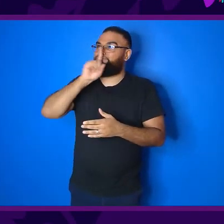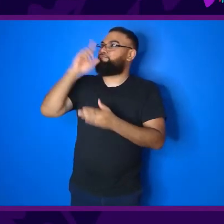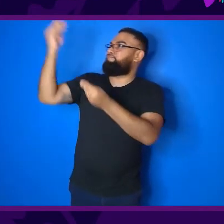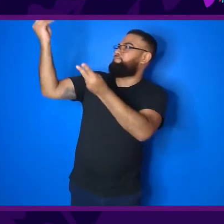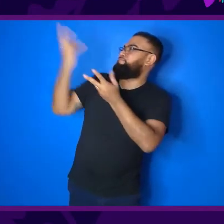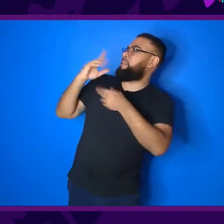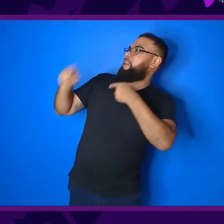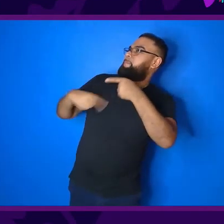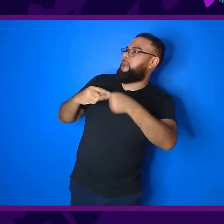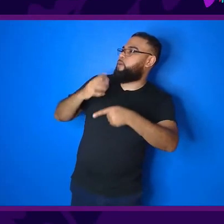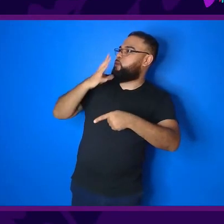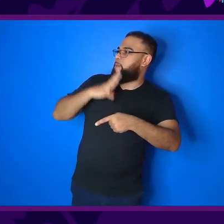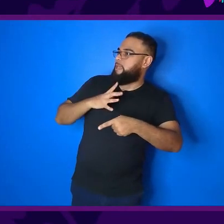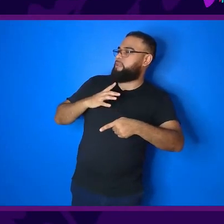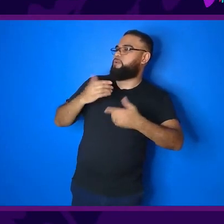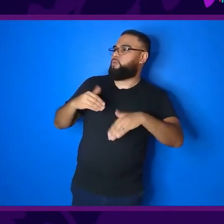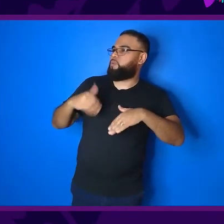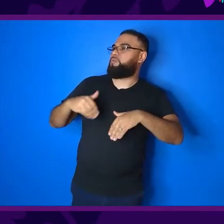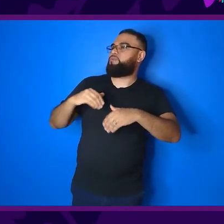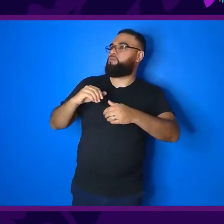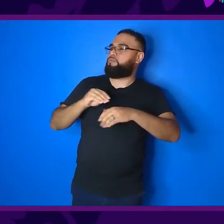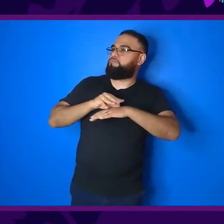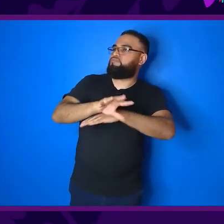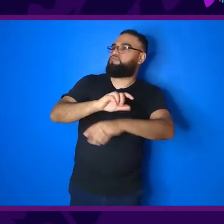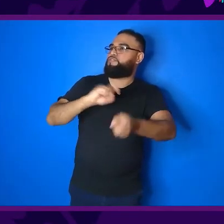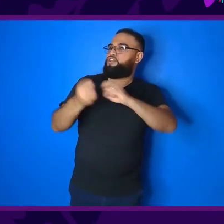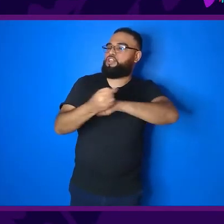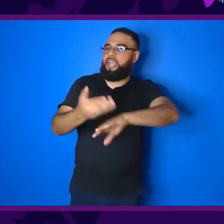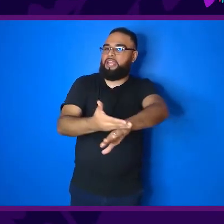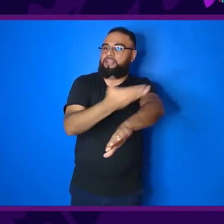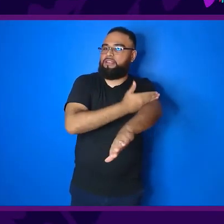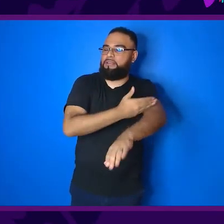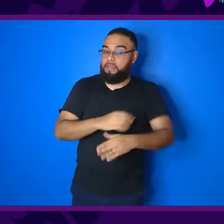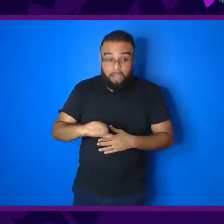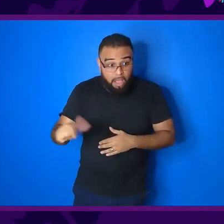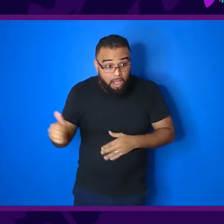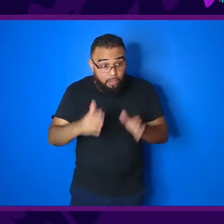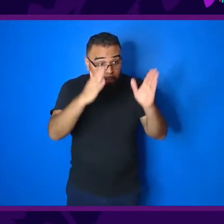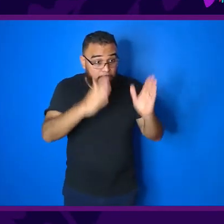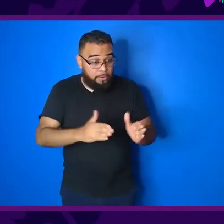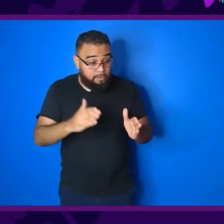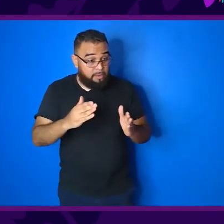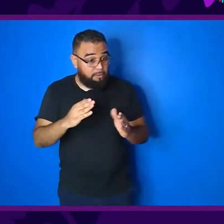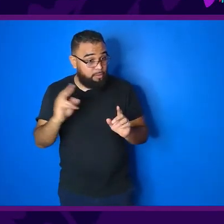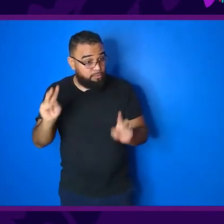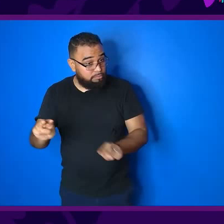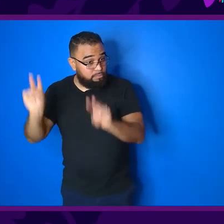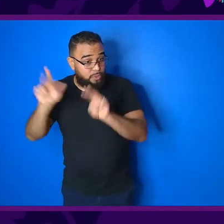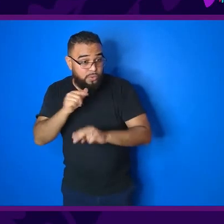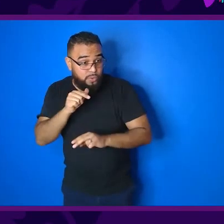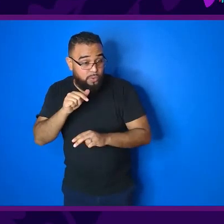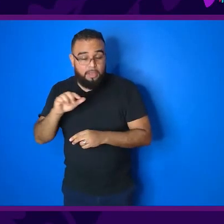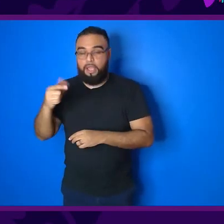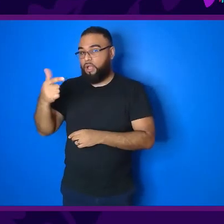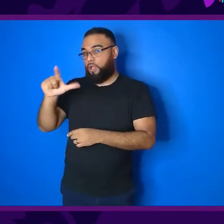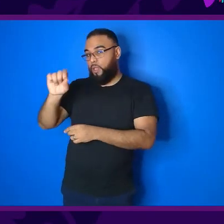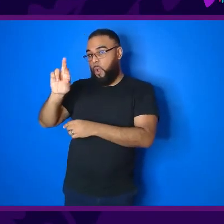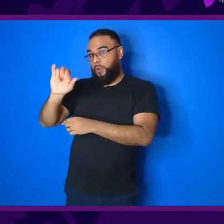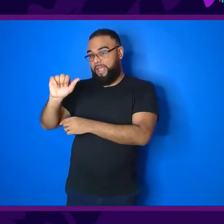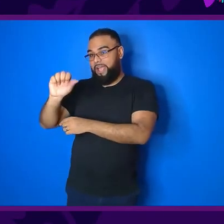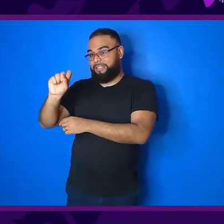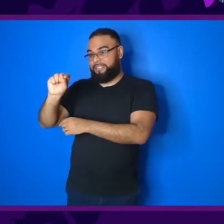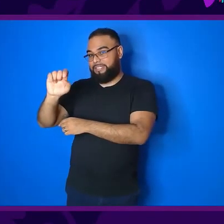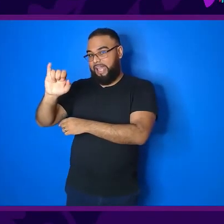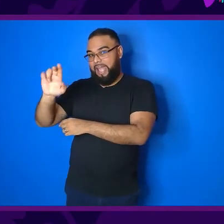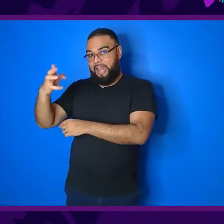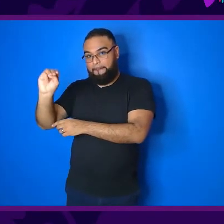other idols? Gloria Steinem too. And like coincidentally, but still, they're both my I would say this